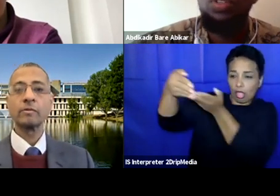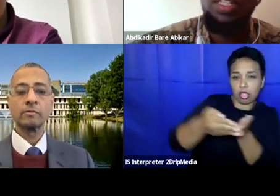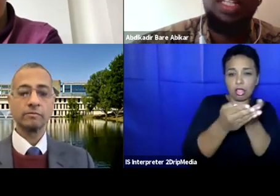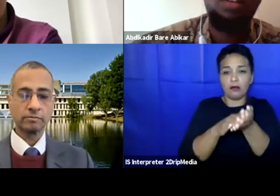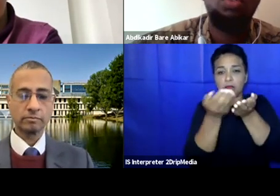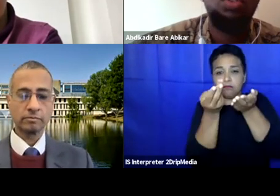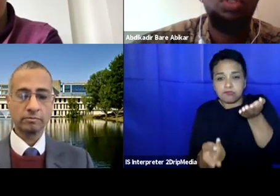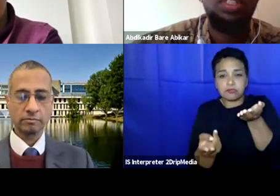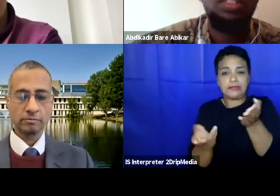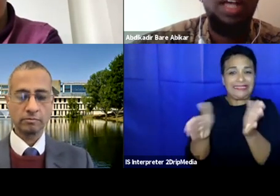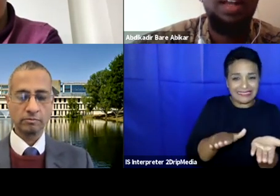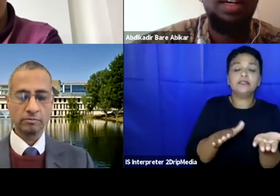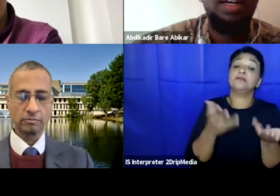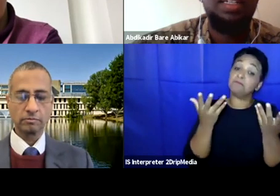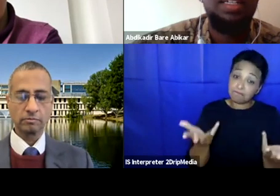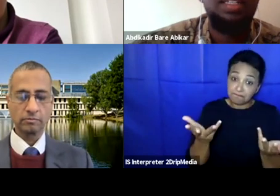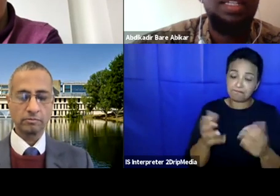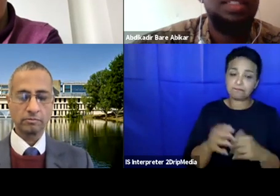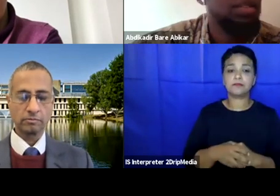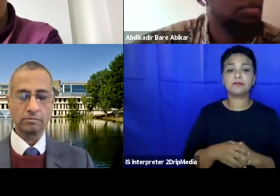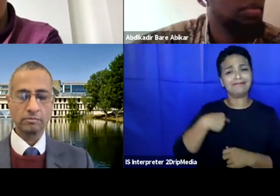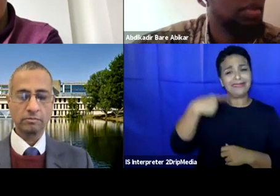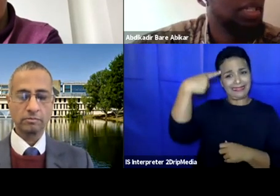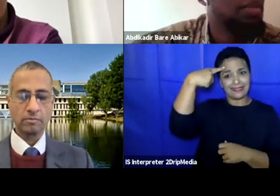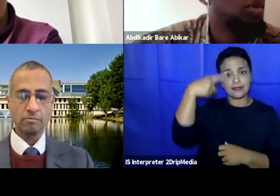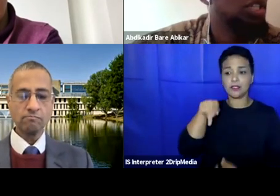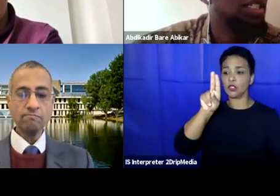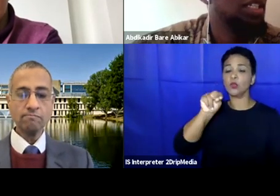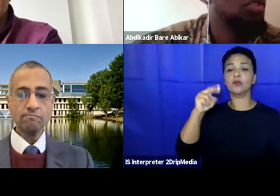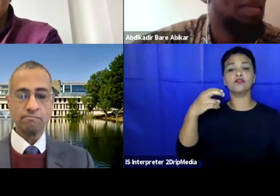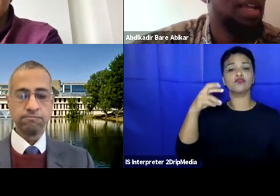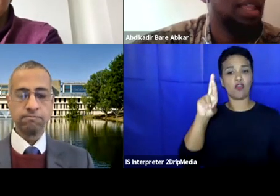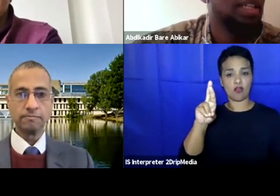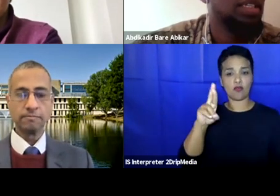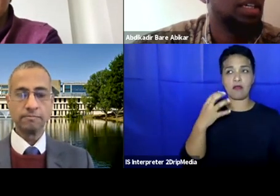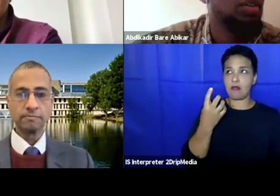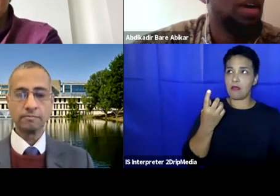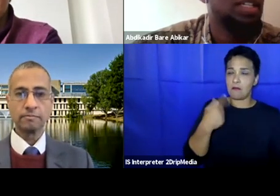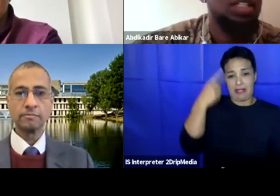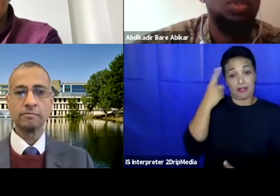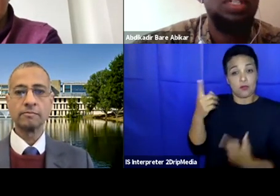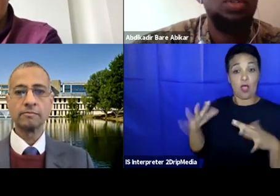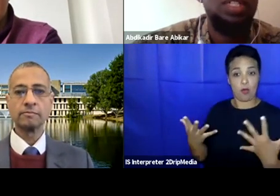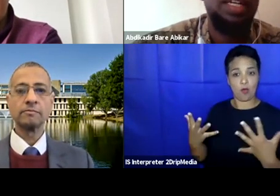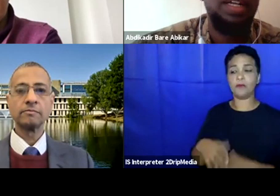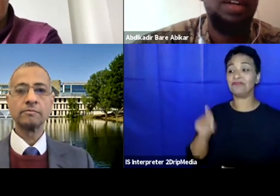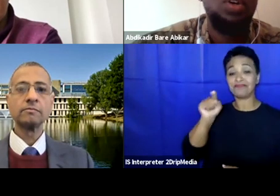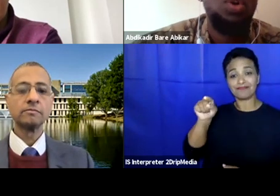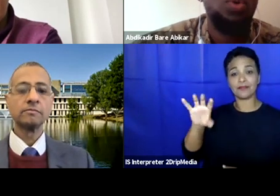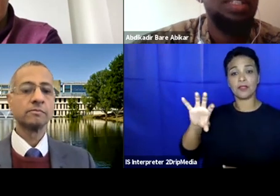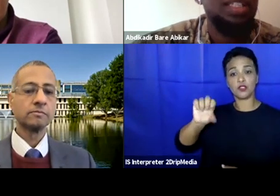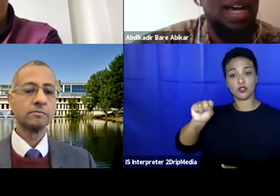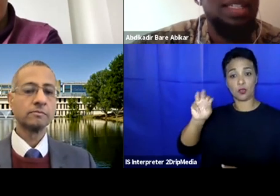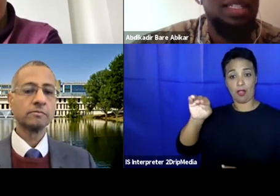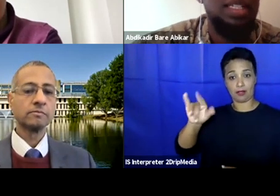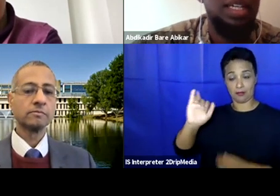what UNHCR could do is, and there's a project in Somalia that works in USAID, and